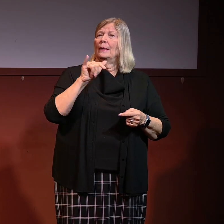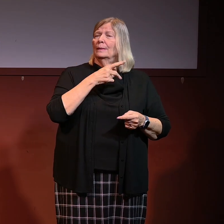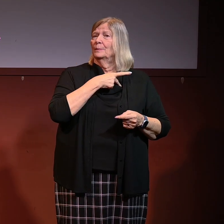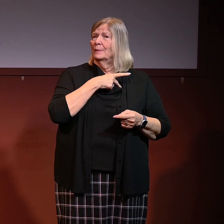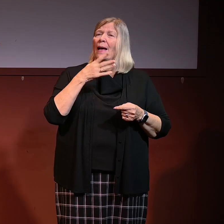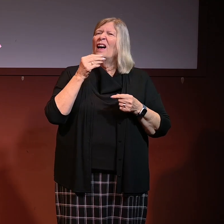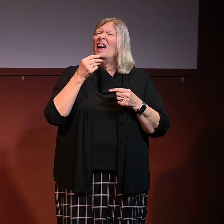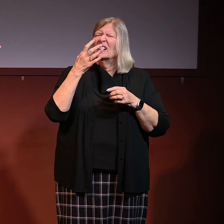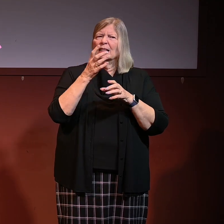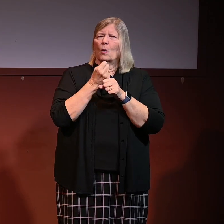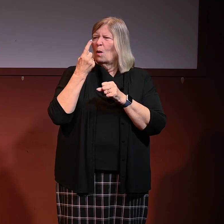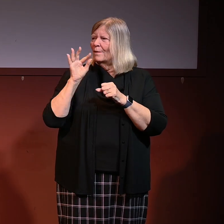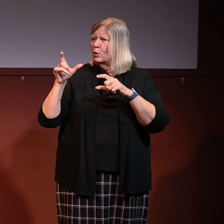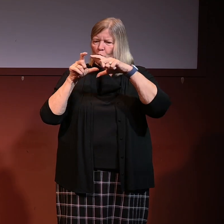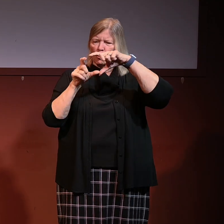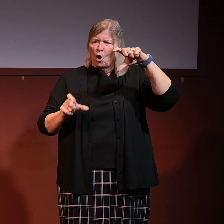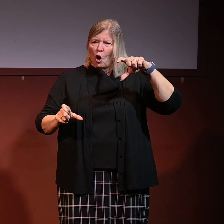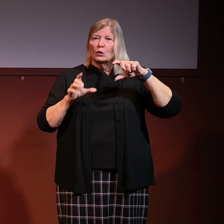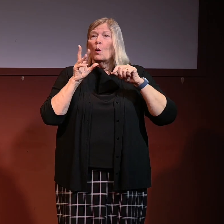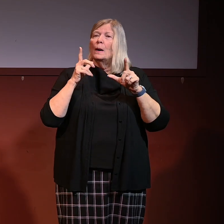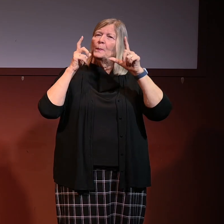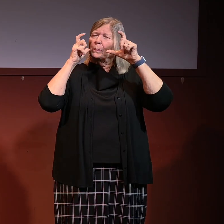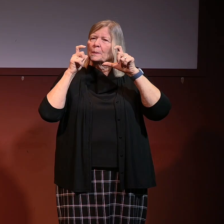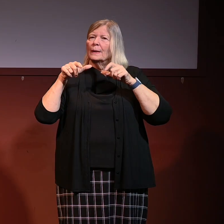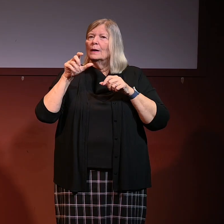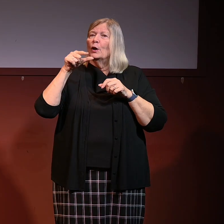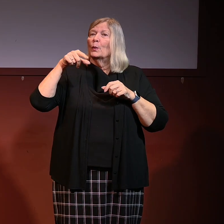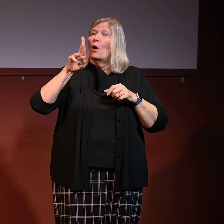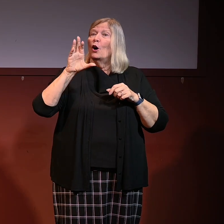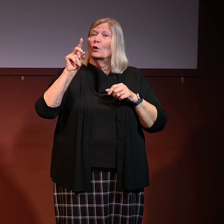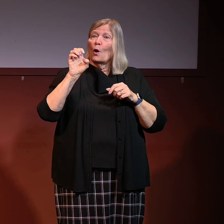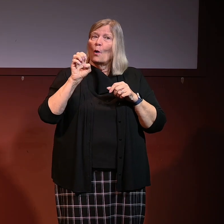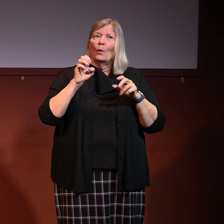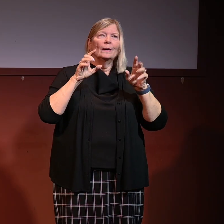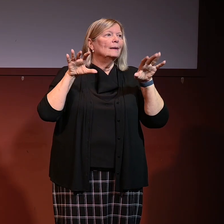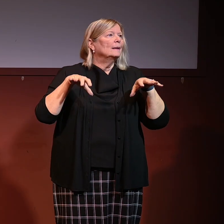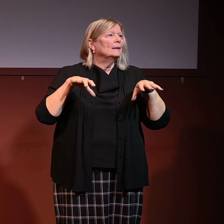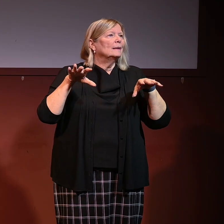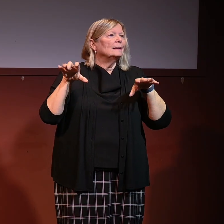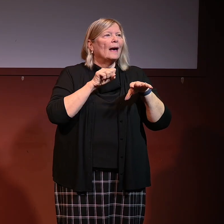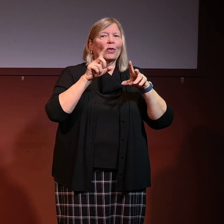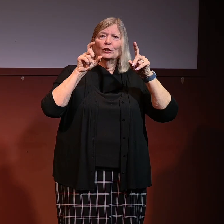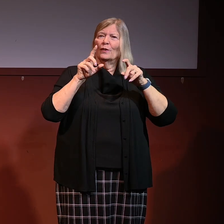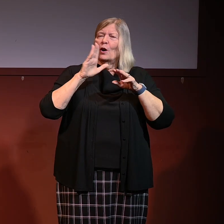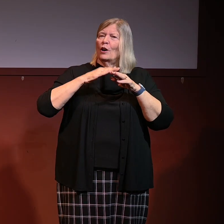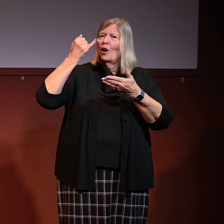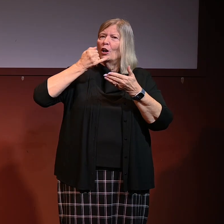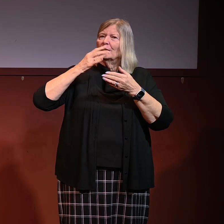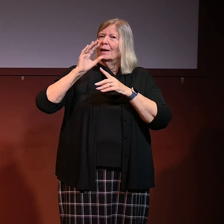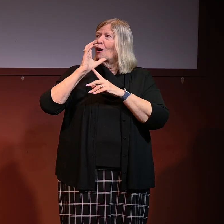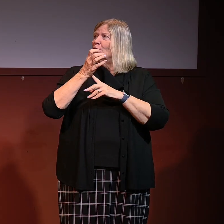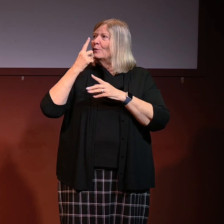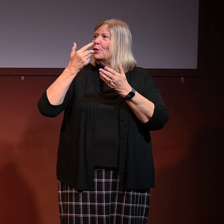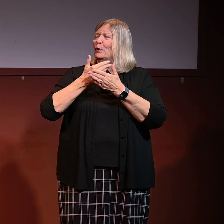cards, be sure to take one of these cards or snap a picture of the QR code to take the survey on arts and culture for the